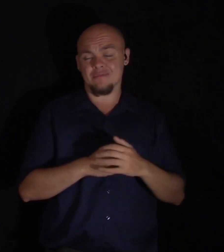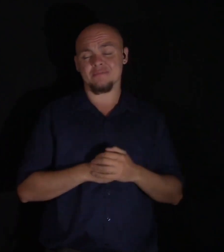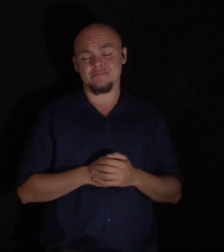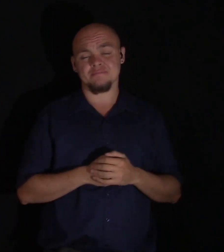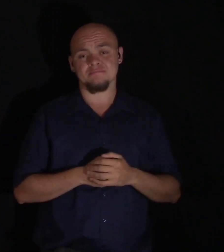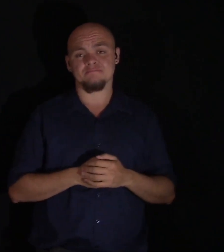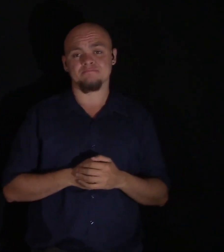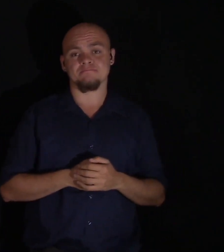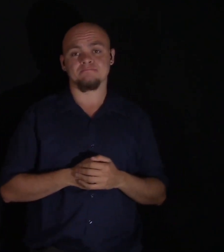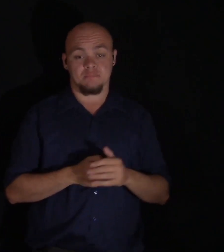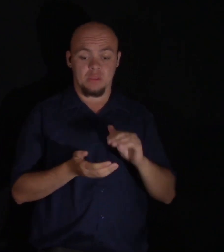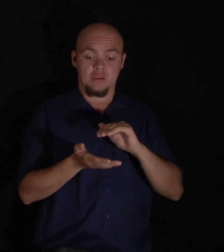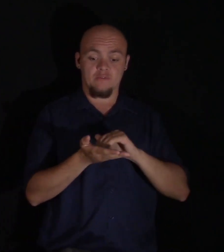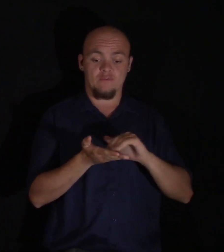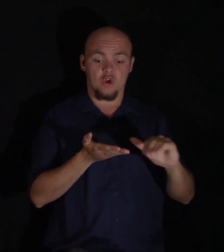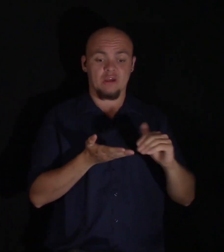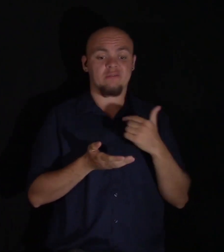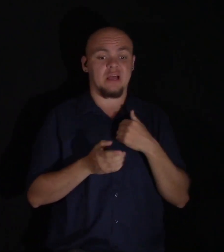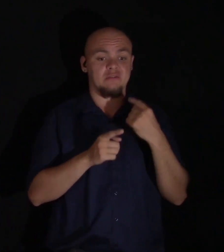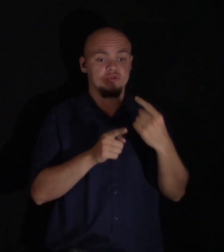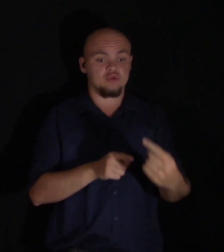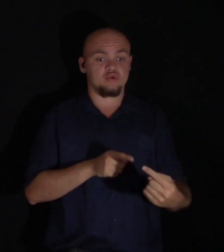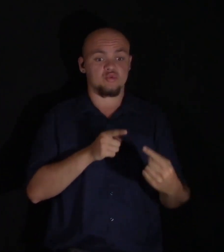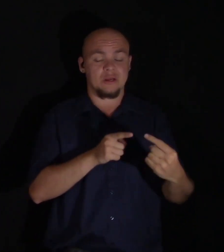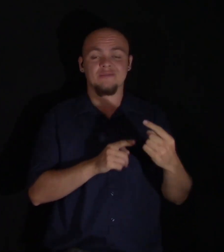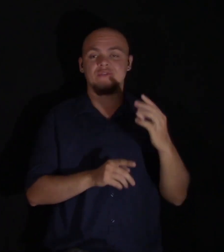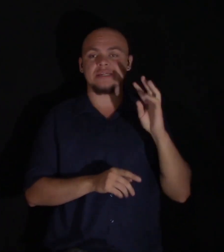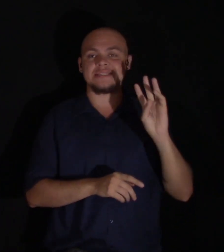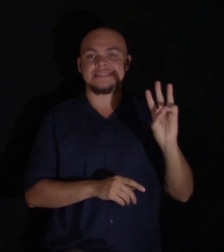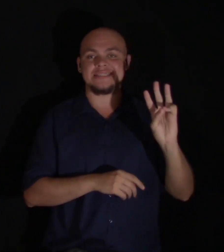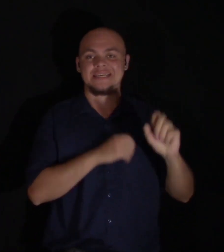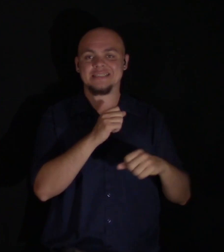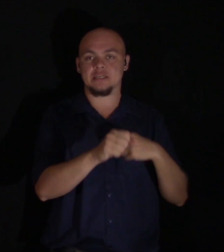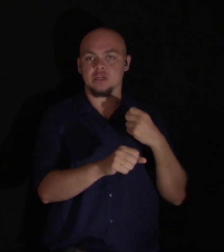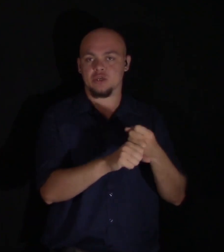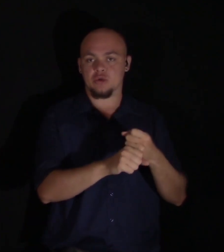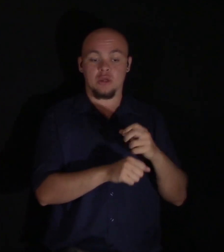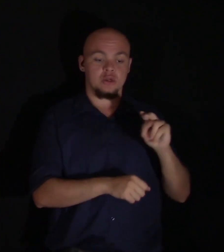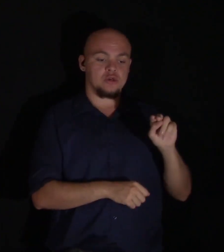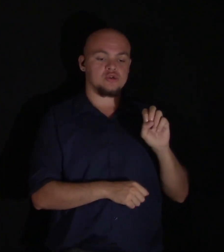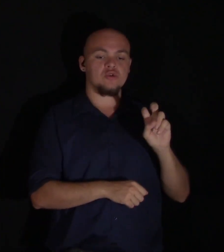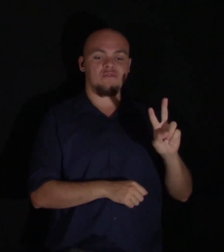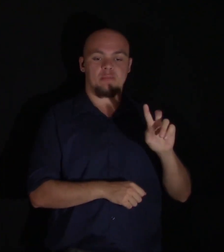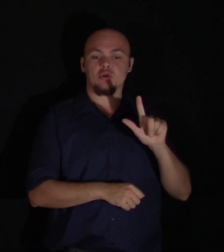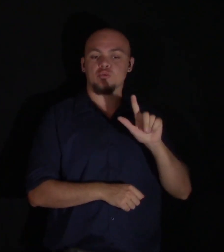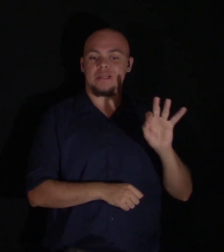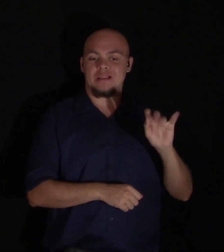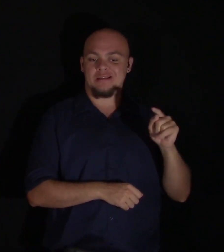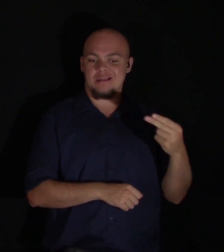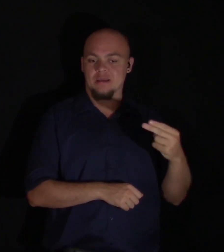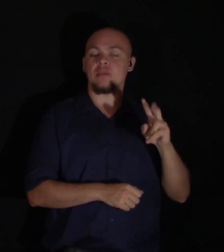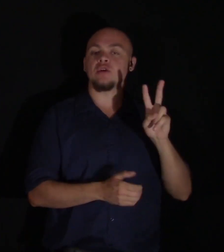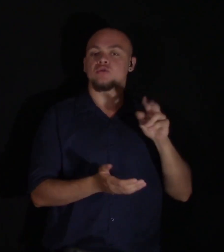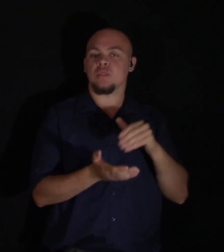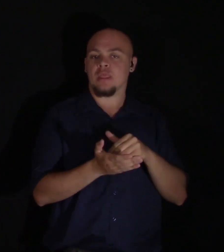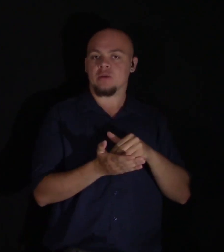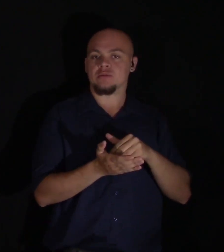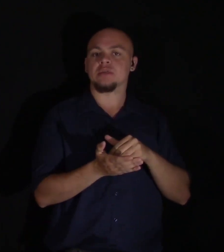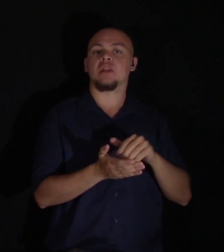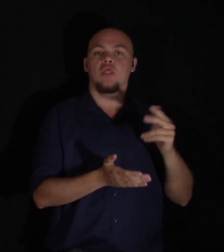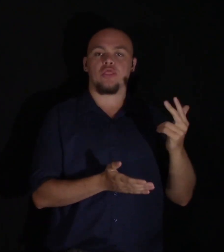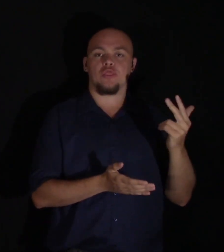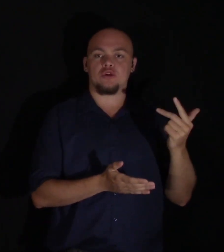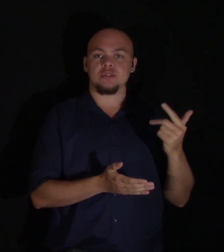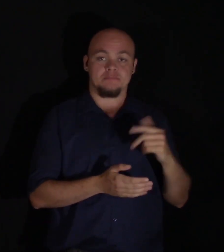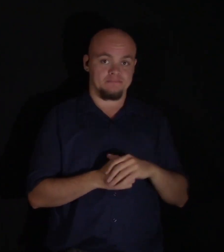I've battled with forgiving for the past 6 years. It began on November 29th, 2013,